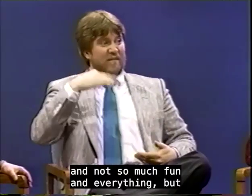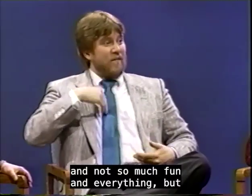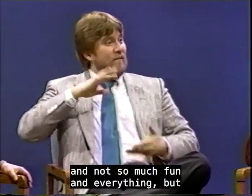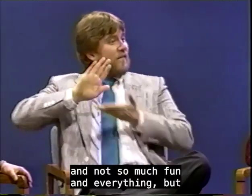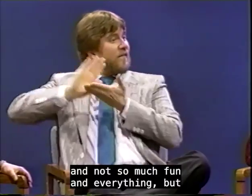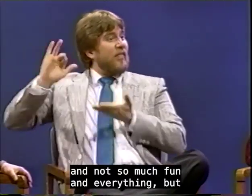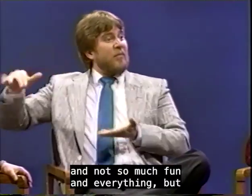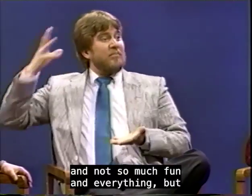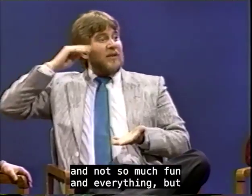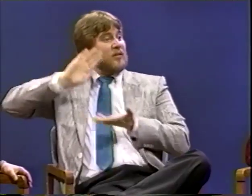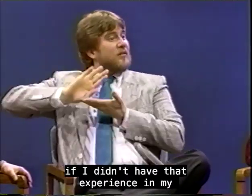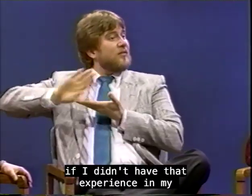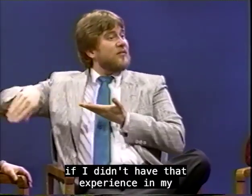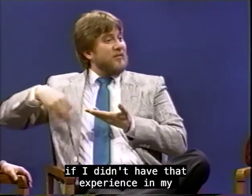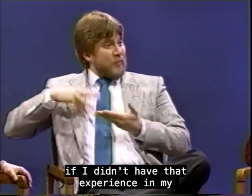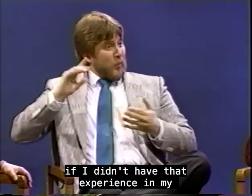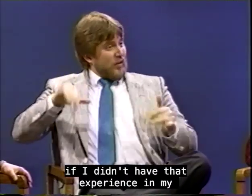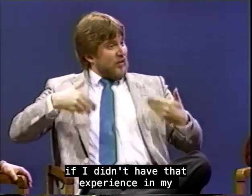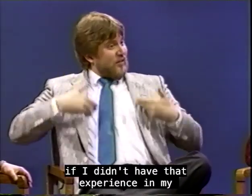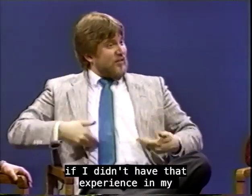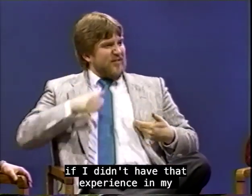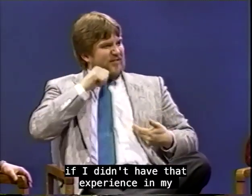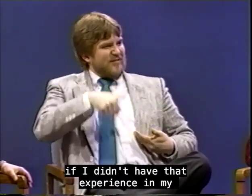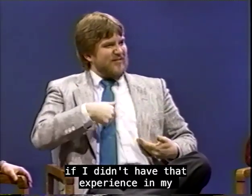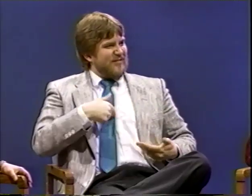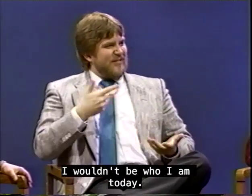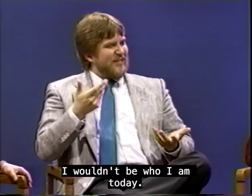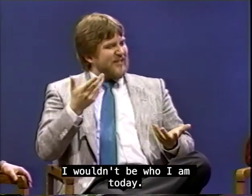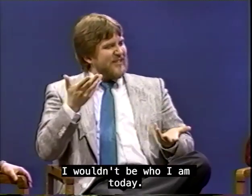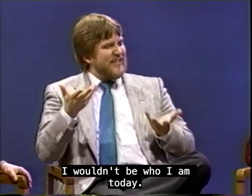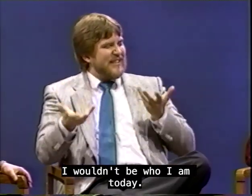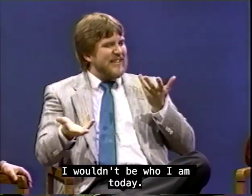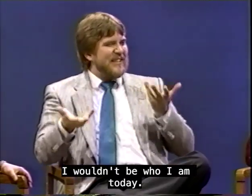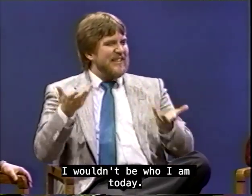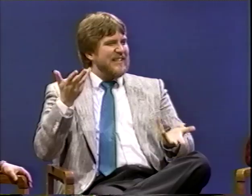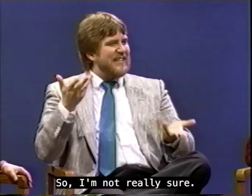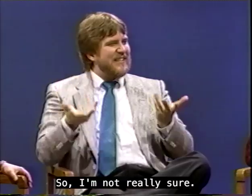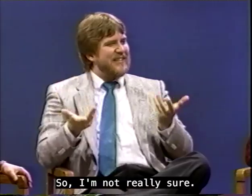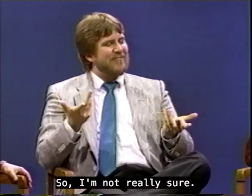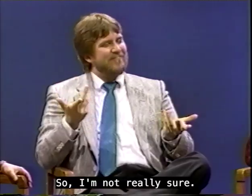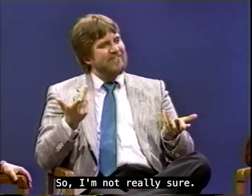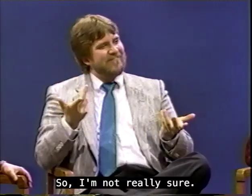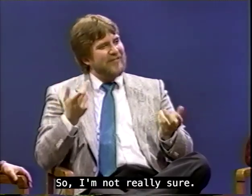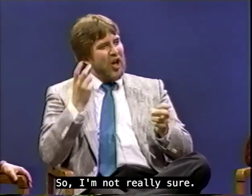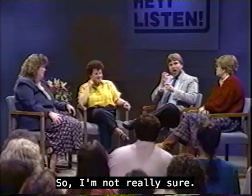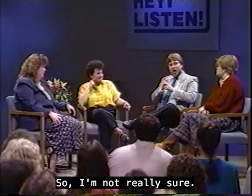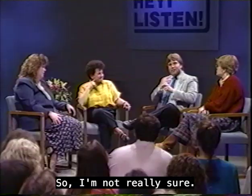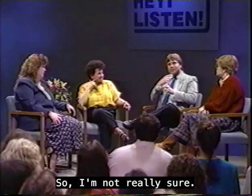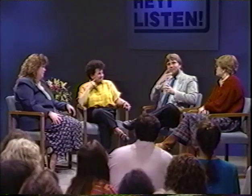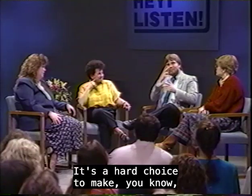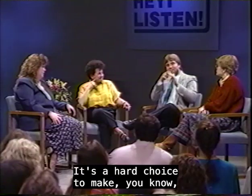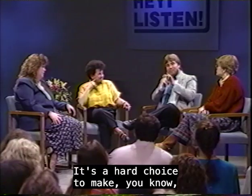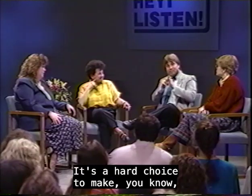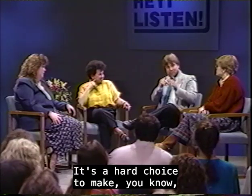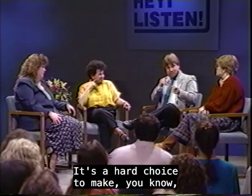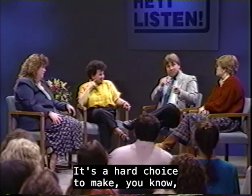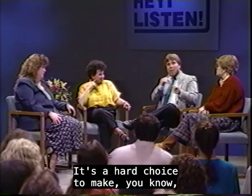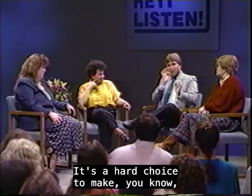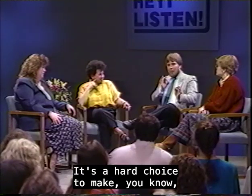but if I didn't have that experience in my lifetime, I wouldn't be who I am today. So I'm not really sure. It's a hard choice